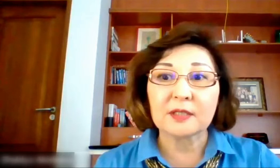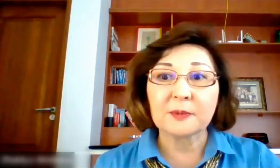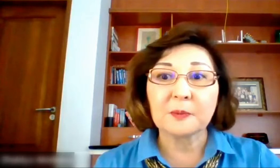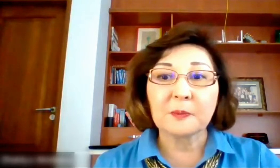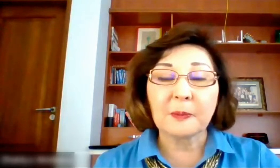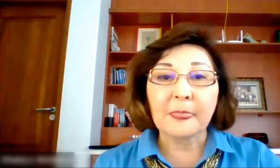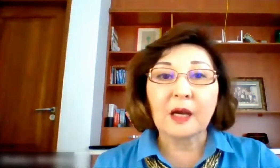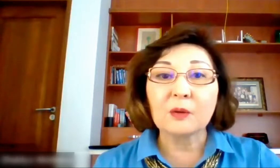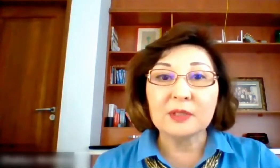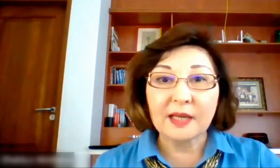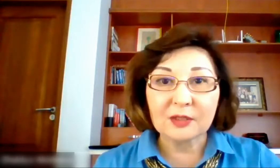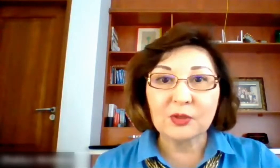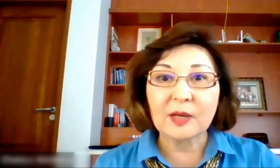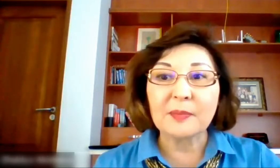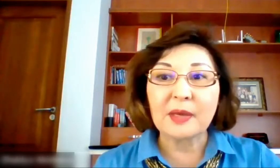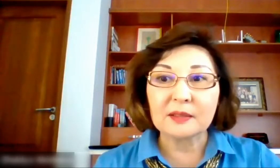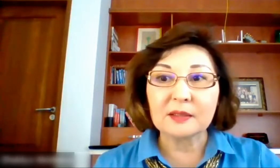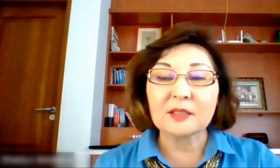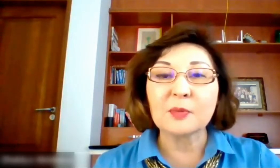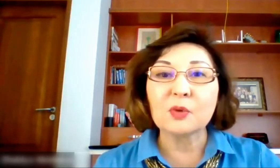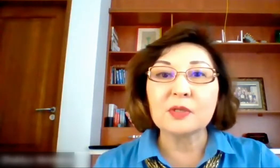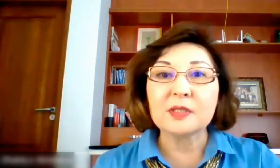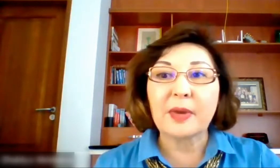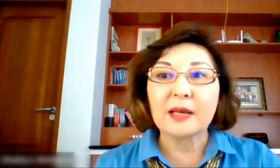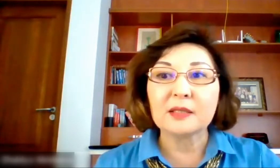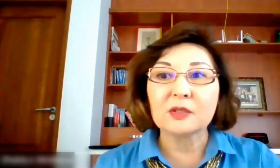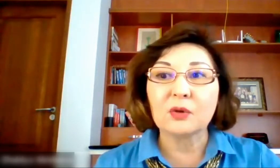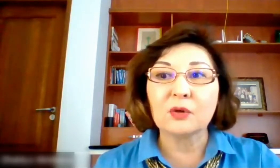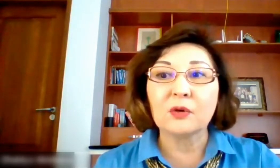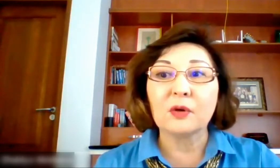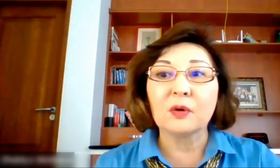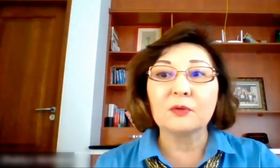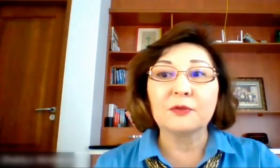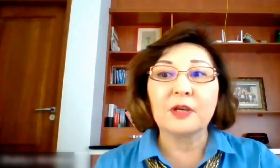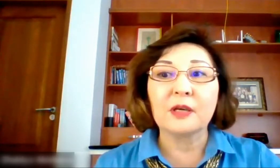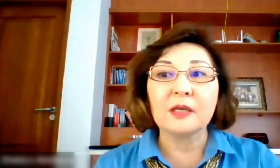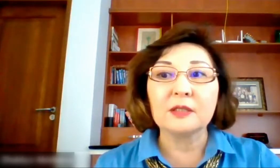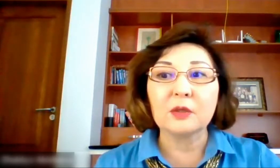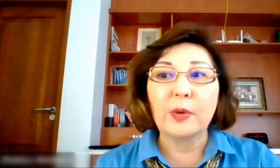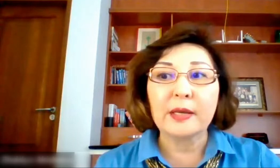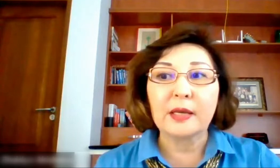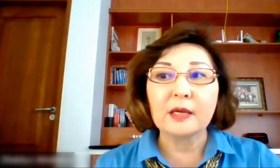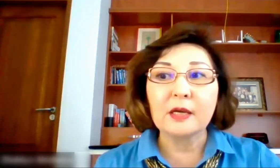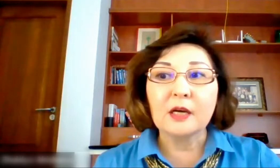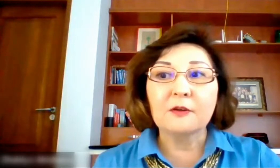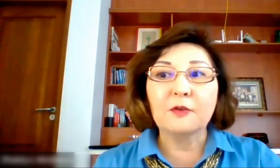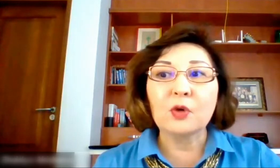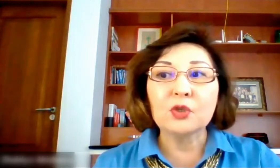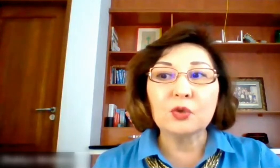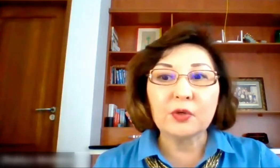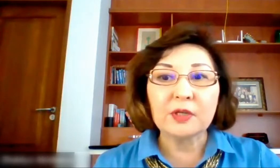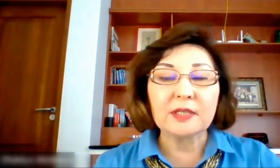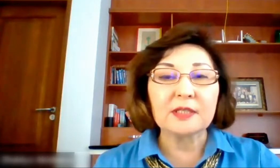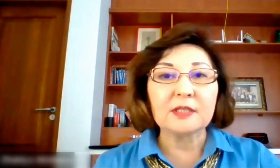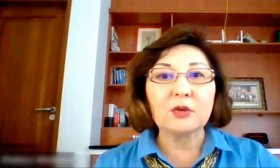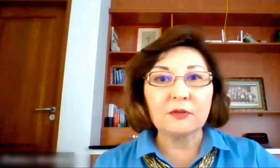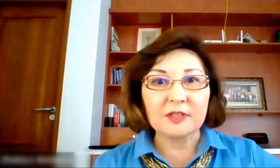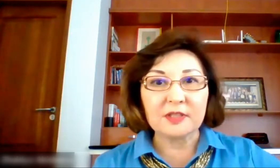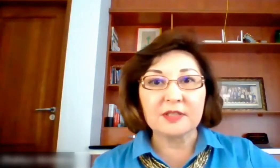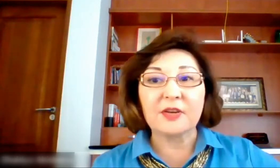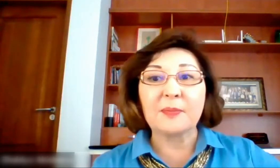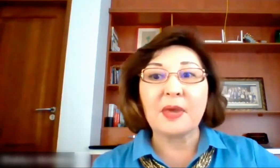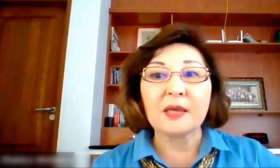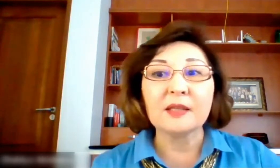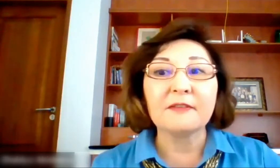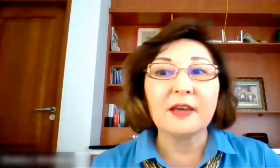drugs. I would like to commend the municipality of eThekwini for ensuring that the